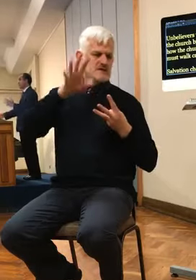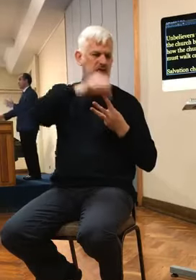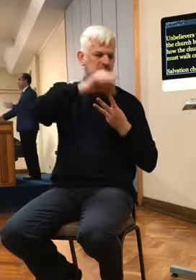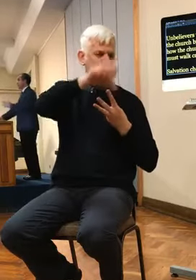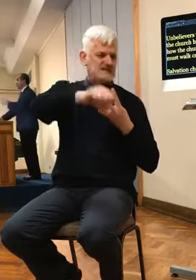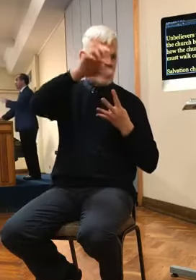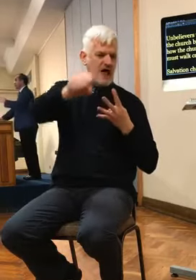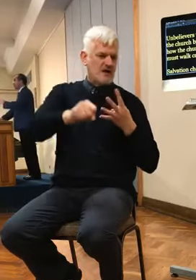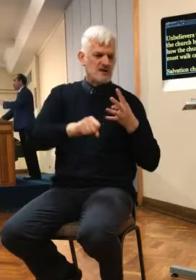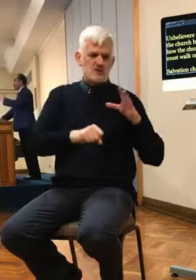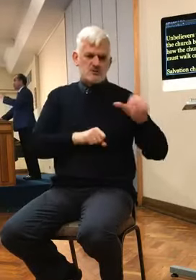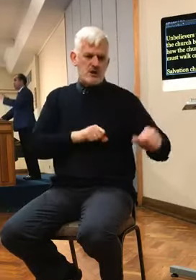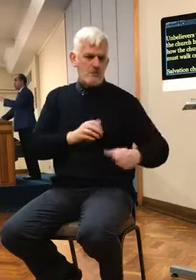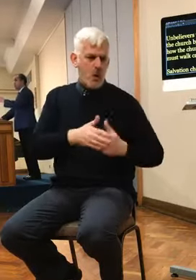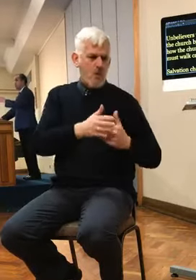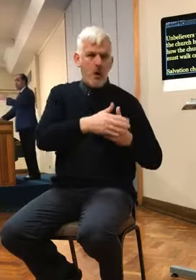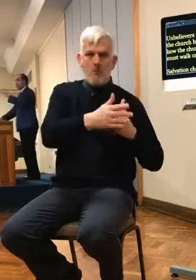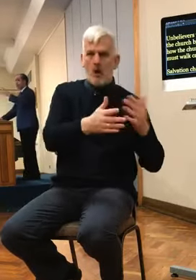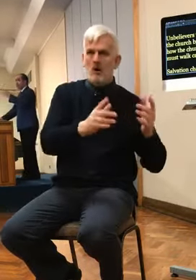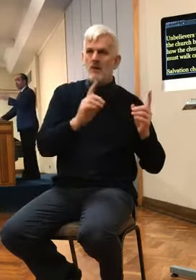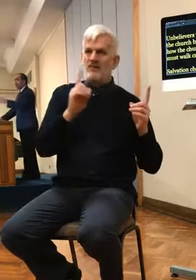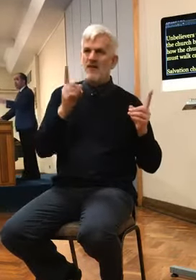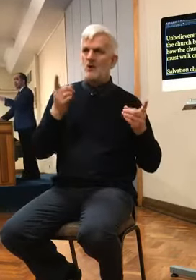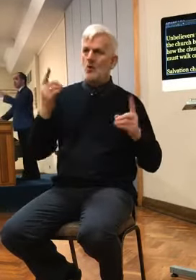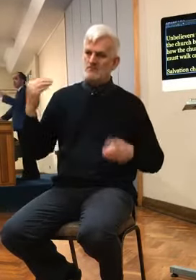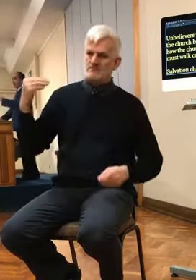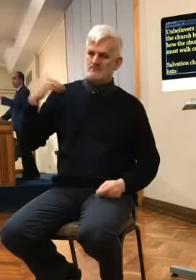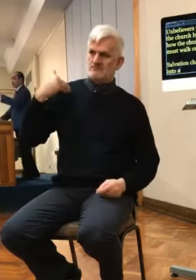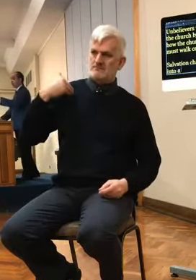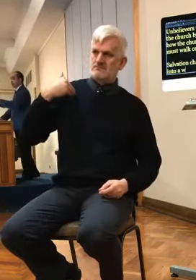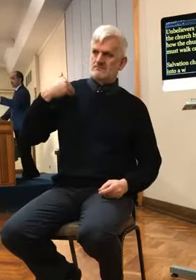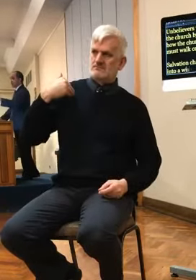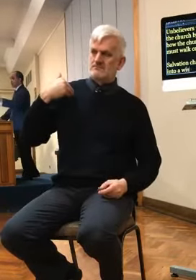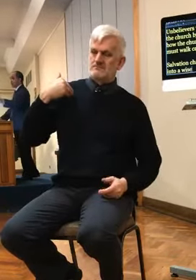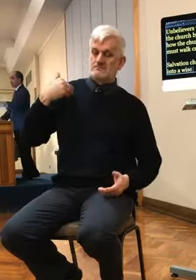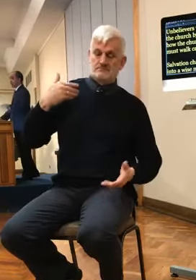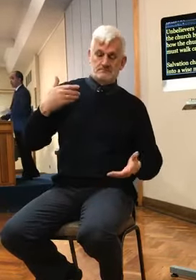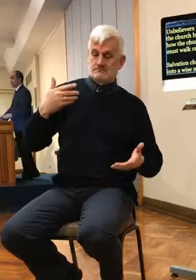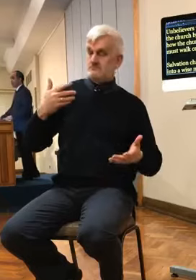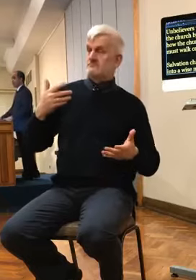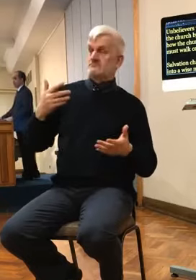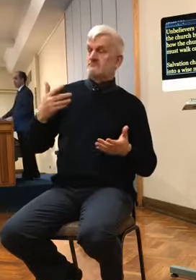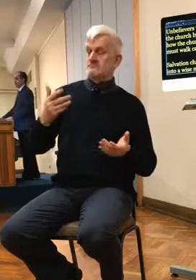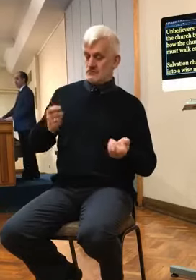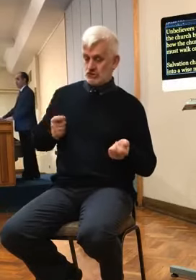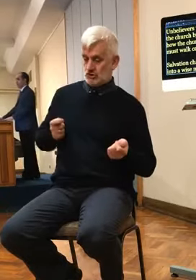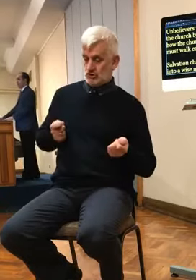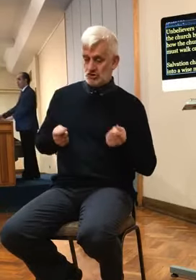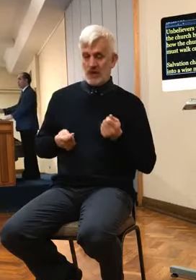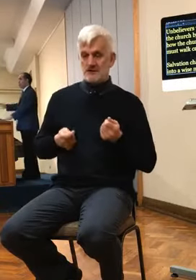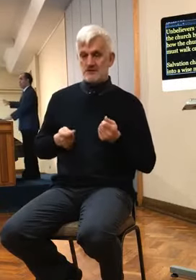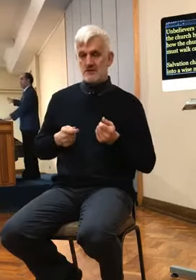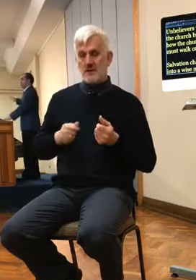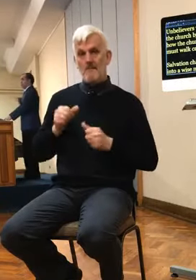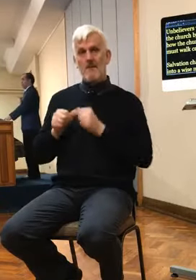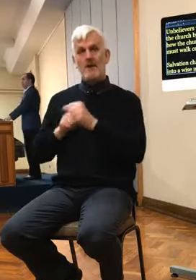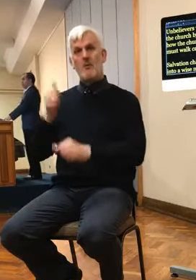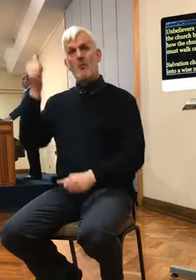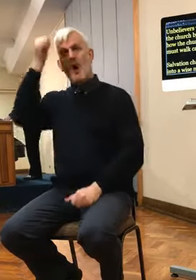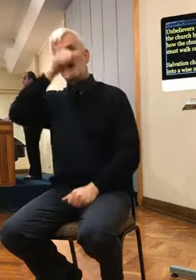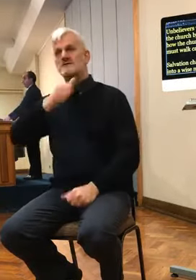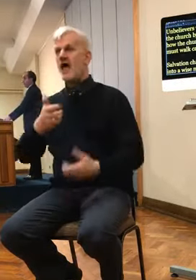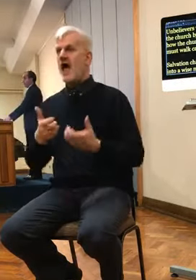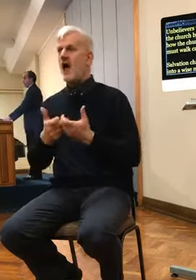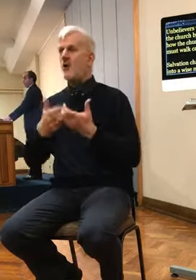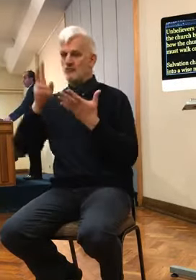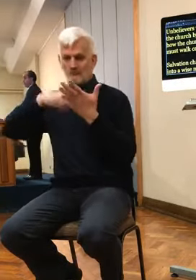comes. Bible says the scriptures are able to make you wise unto salvation. So the